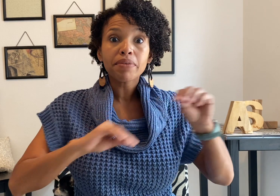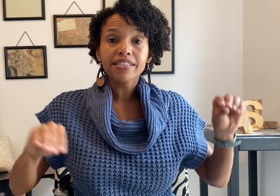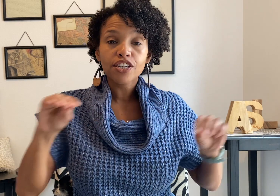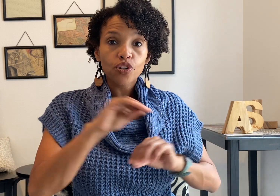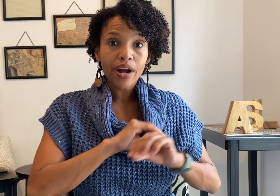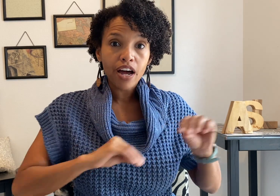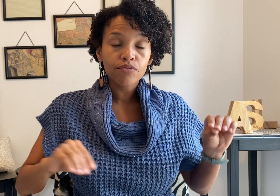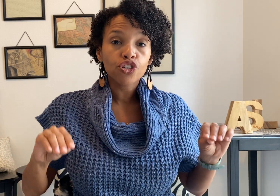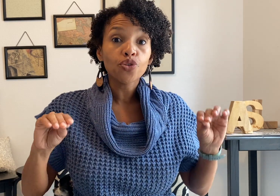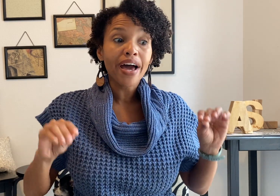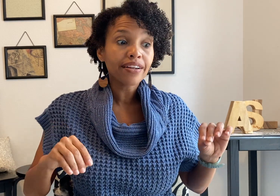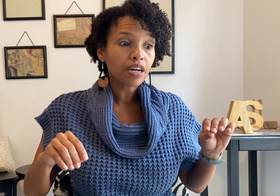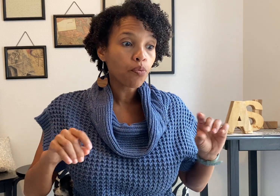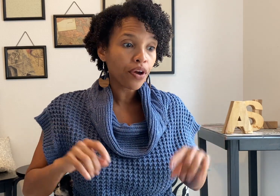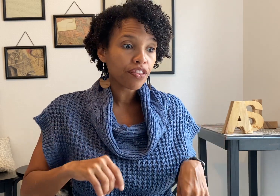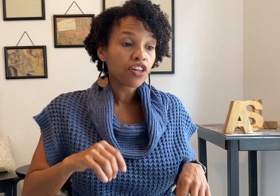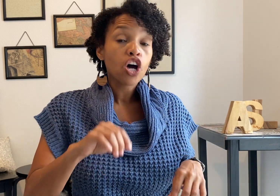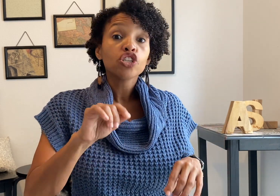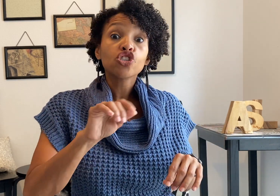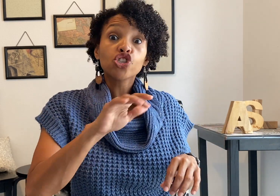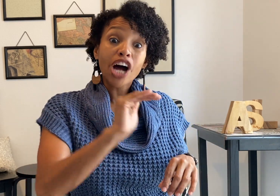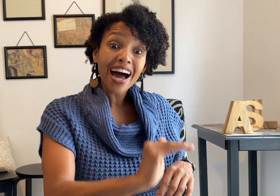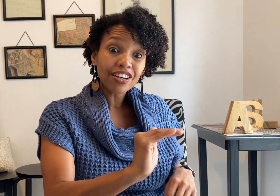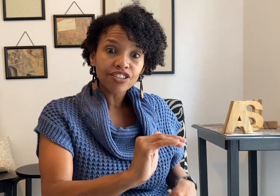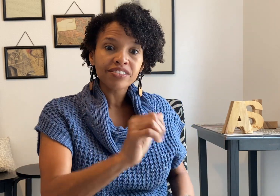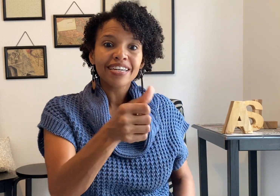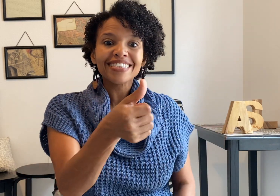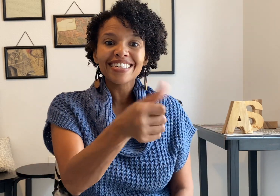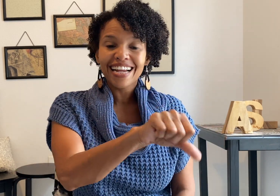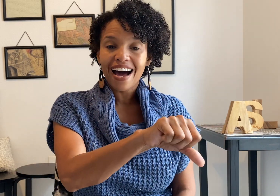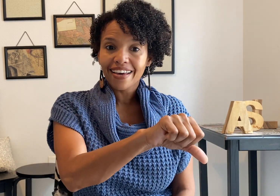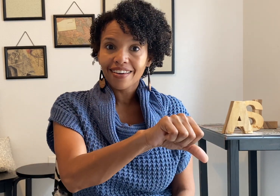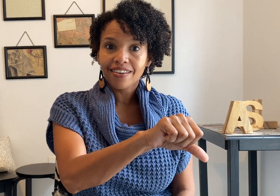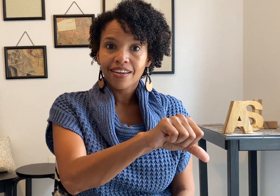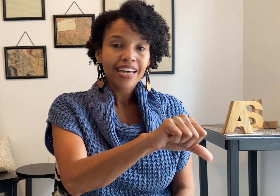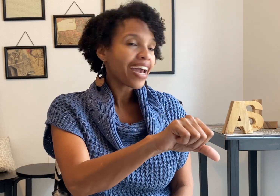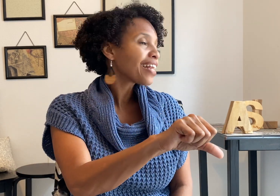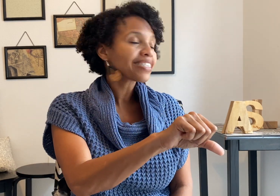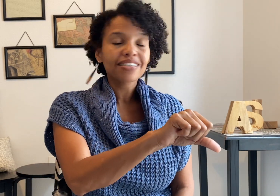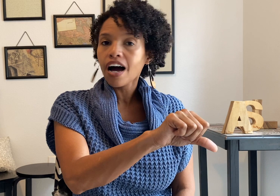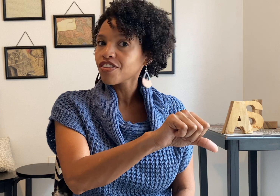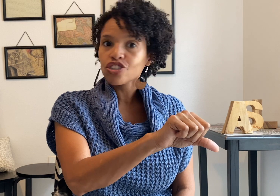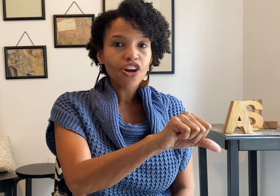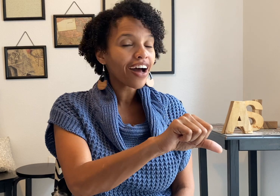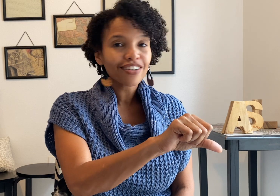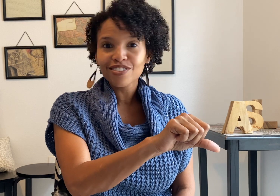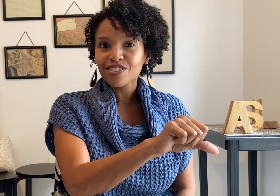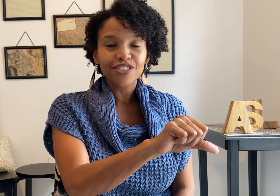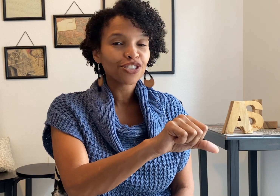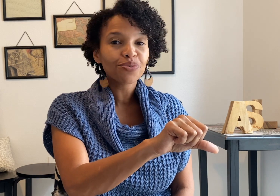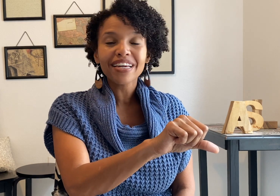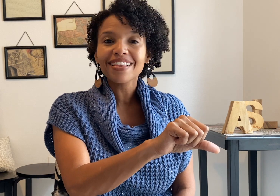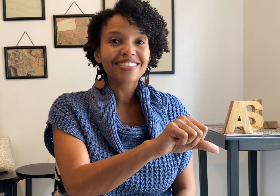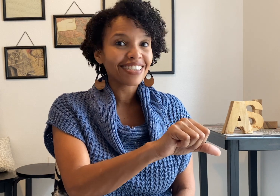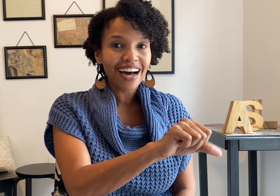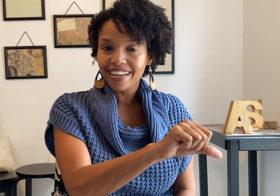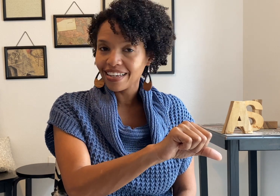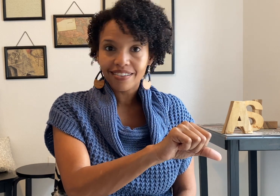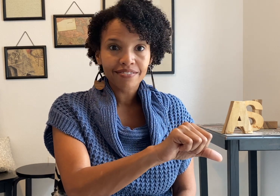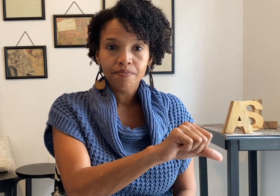mixing around, you end up with child deny. And it's not the child doing the denying.